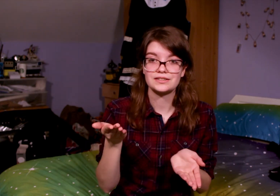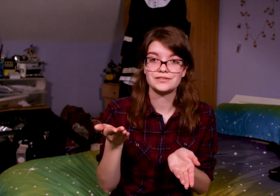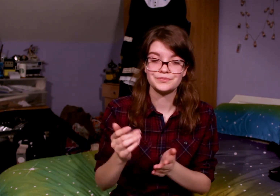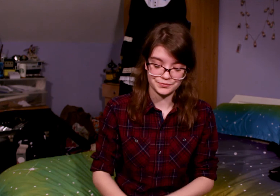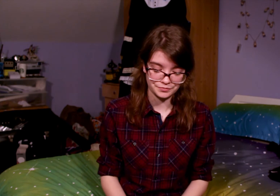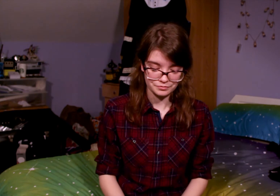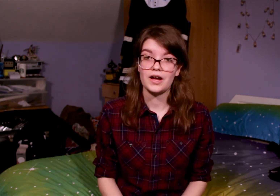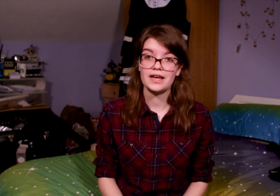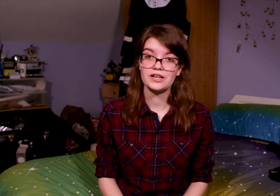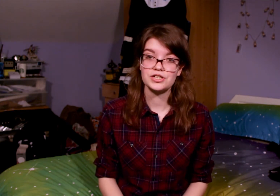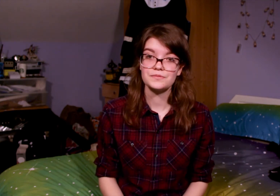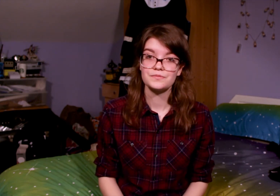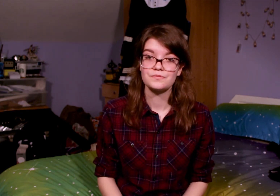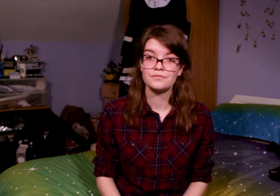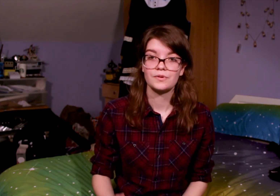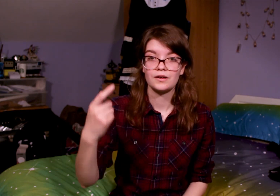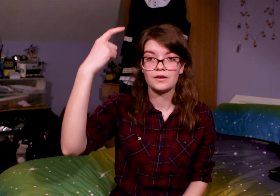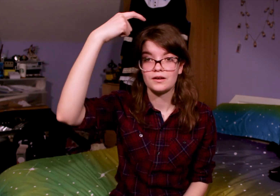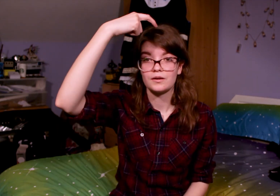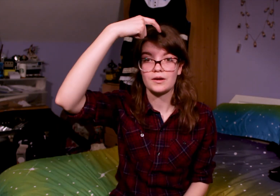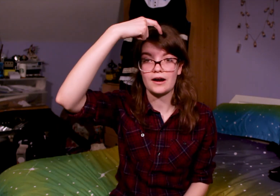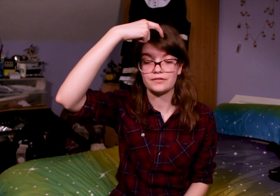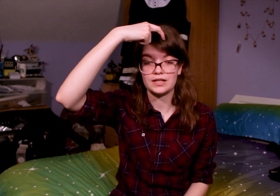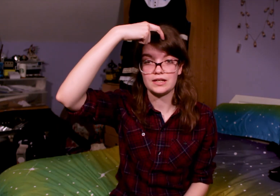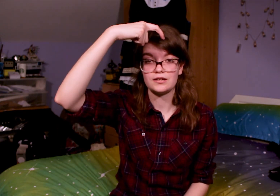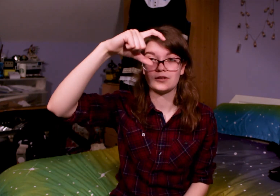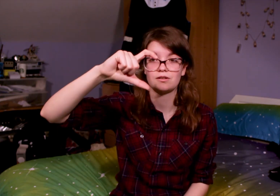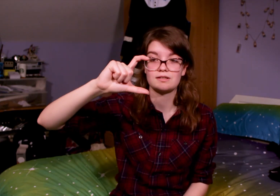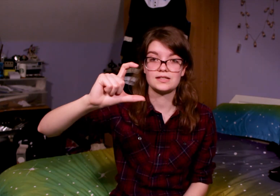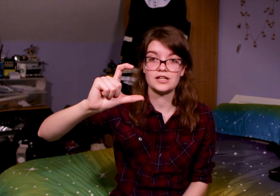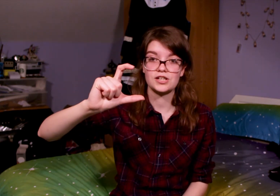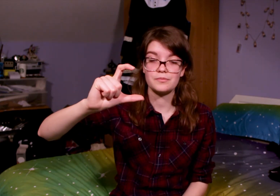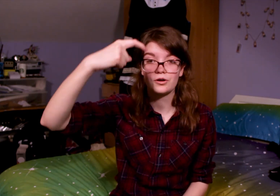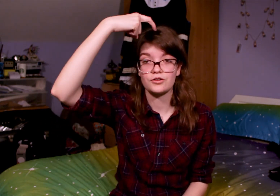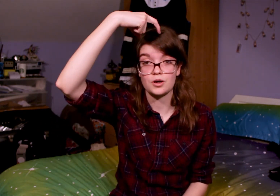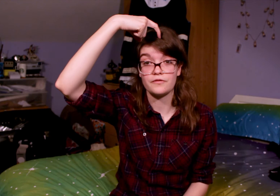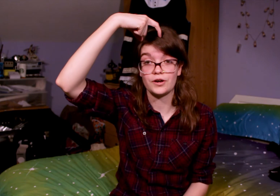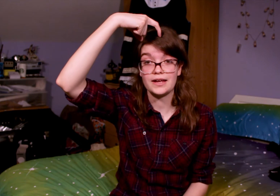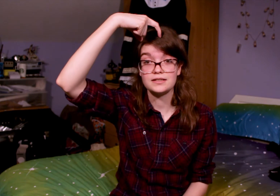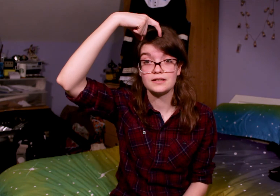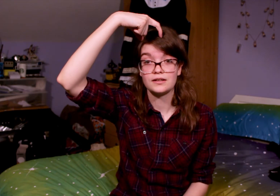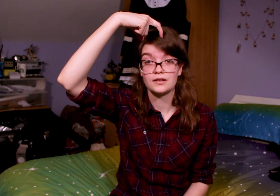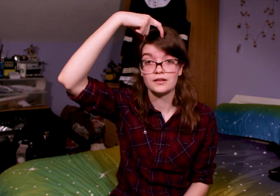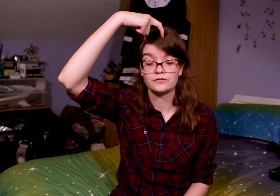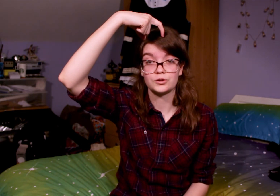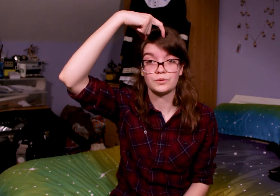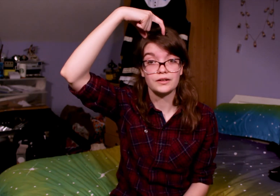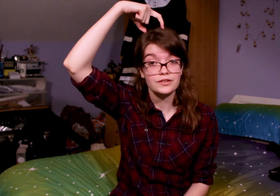services. Fire engine, have the C shape on top of your head for one of the